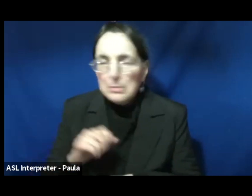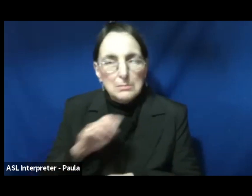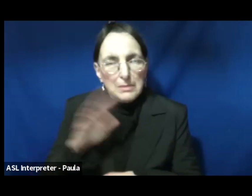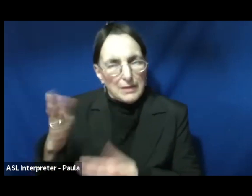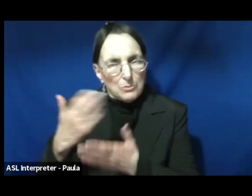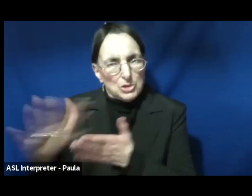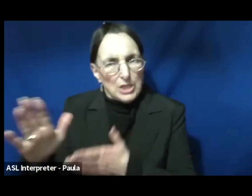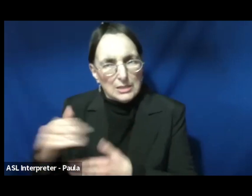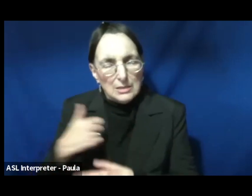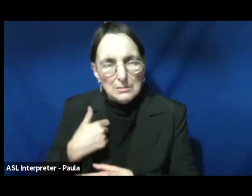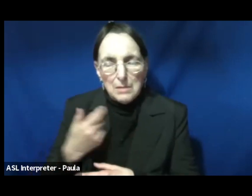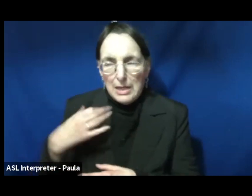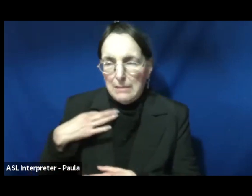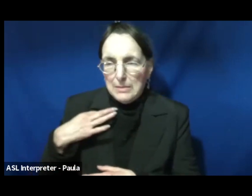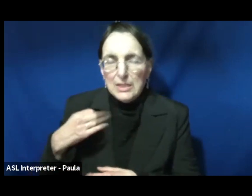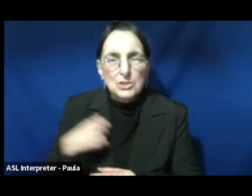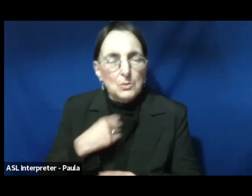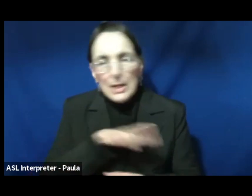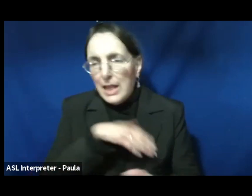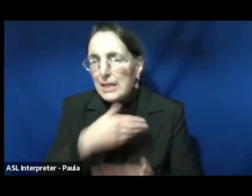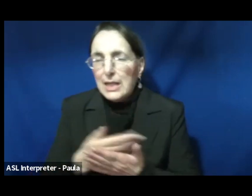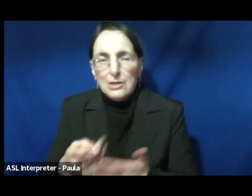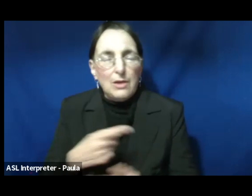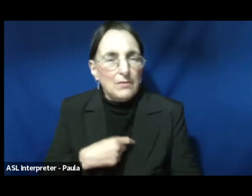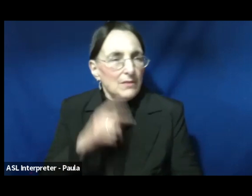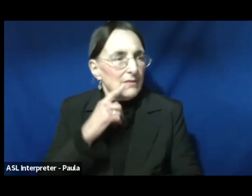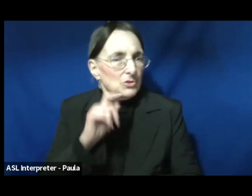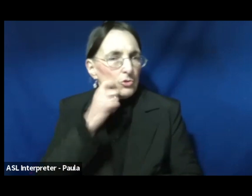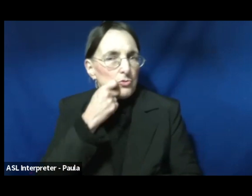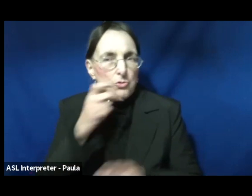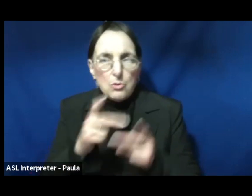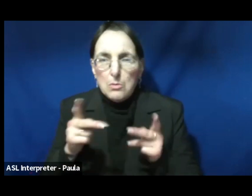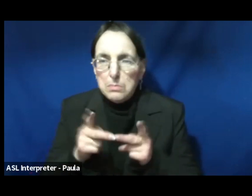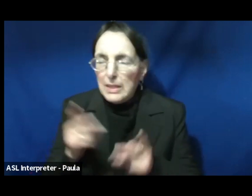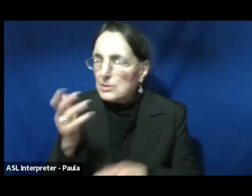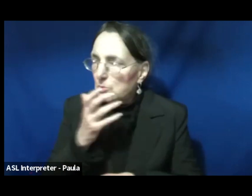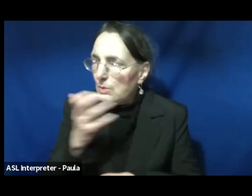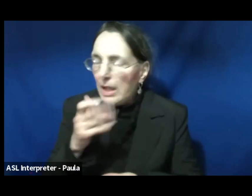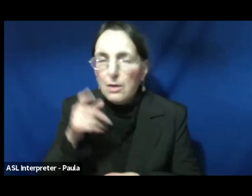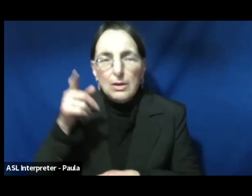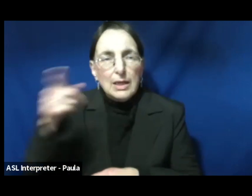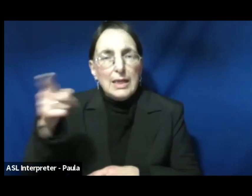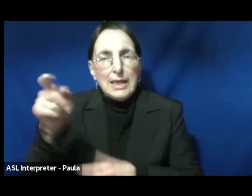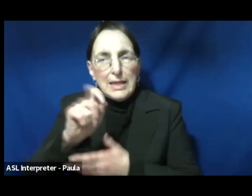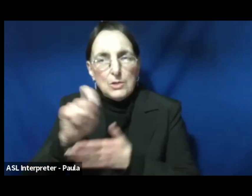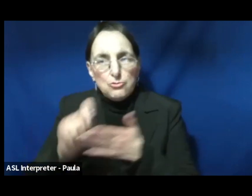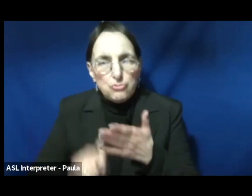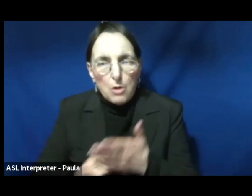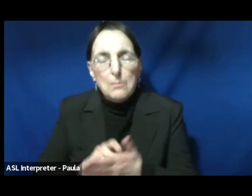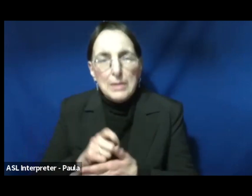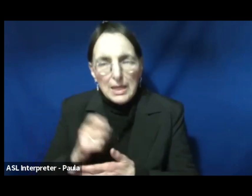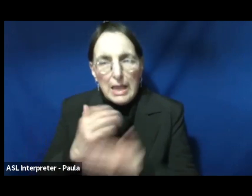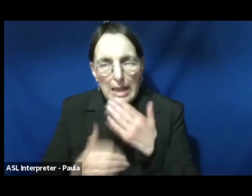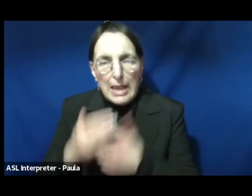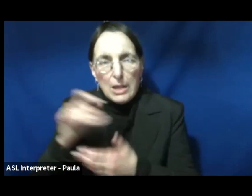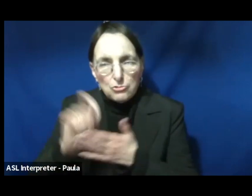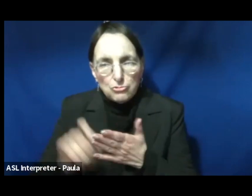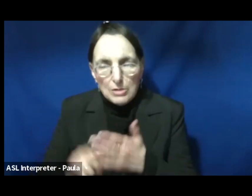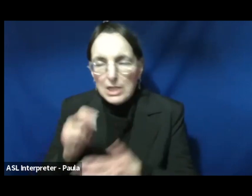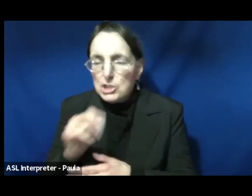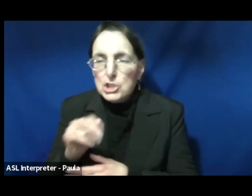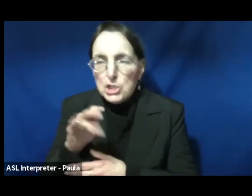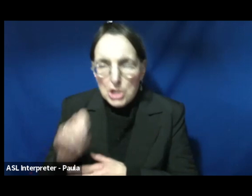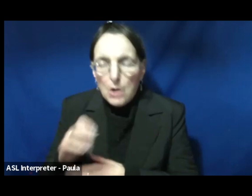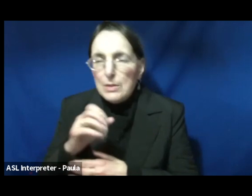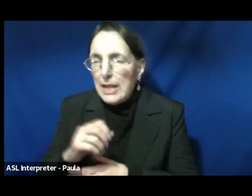rate, I thought, this is the coolest place ever. And if a president writes you a handwritten note and has read all your stuff, this must be a swell place.